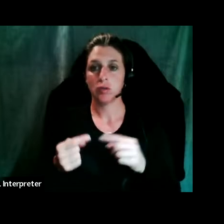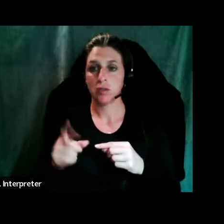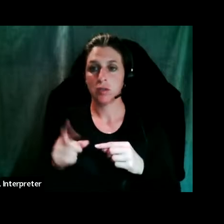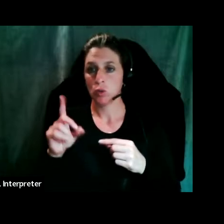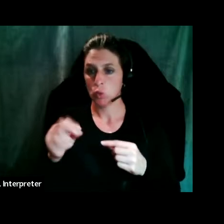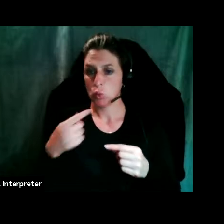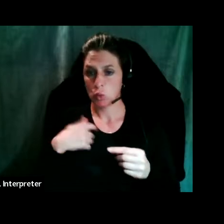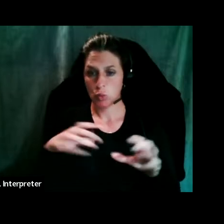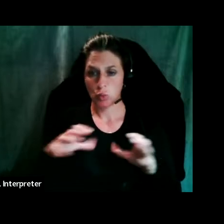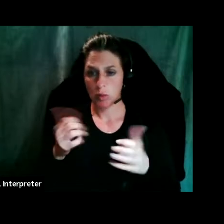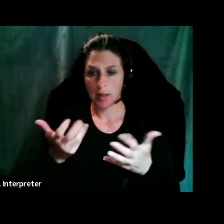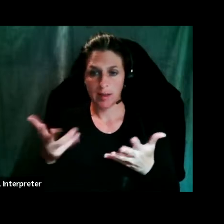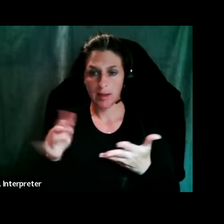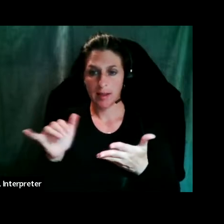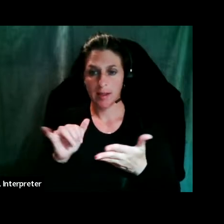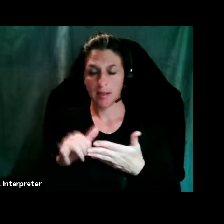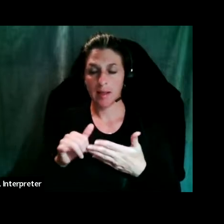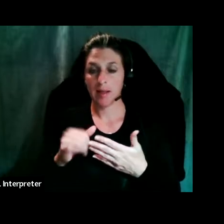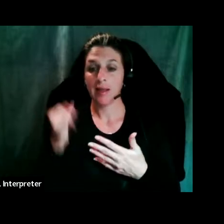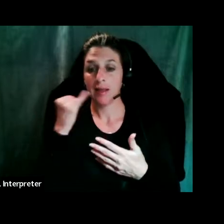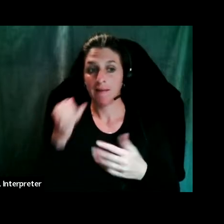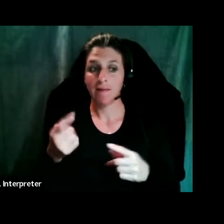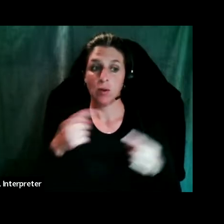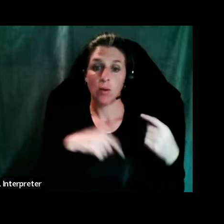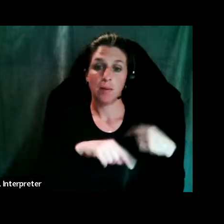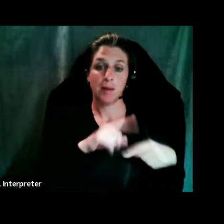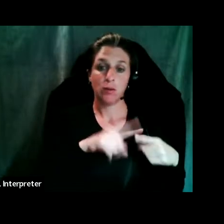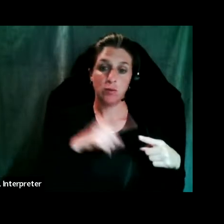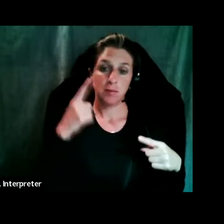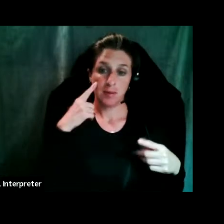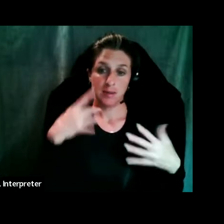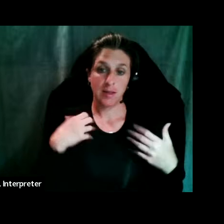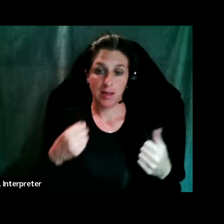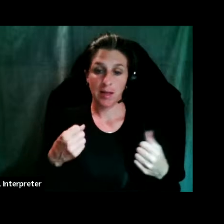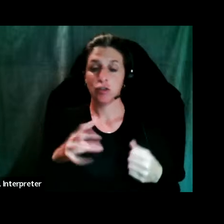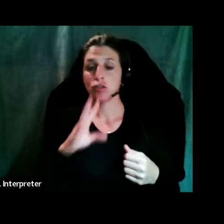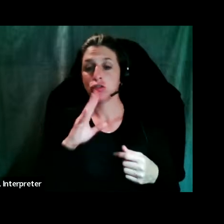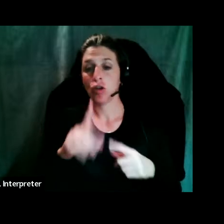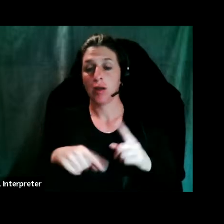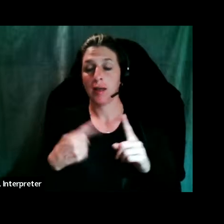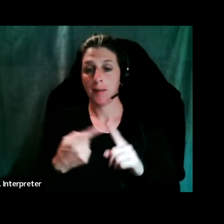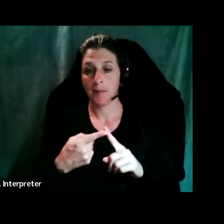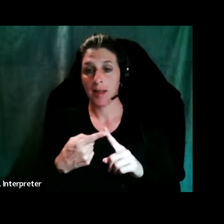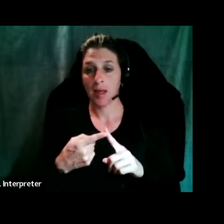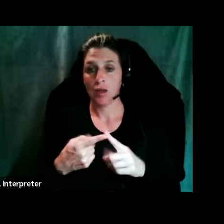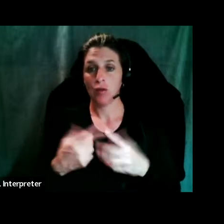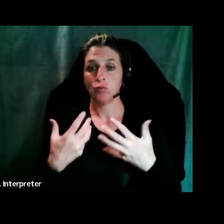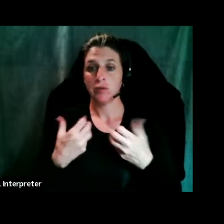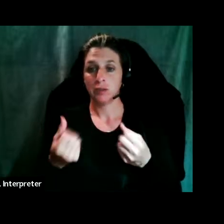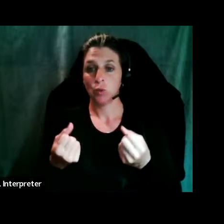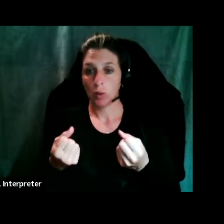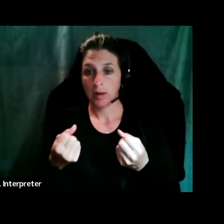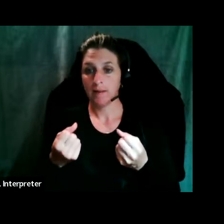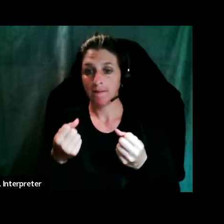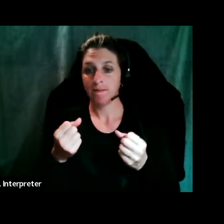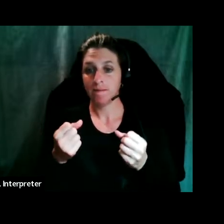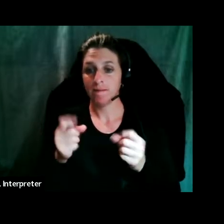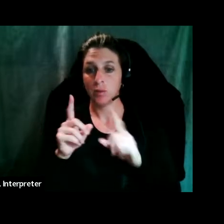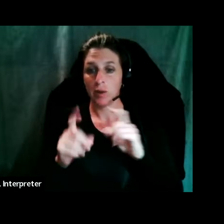anything like that? Well, if you go back to the mental health, Yes. talking about restorative questions, Yes. Right. those are the first Restorative questions that go out. Yeah.